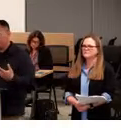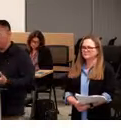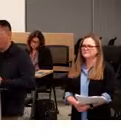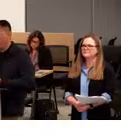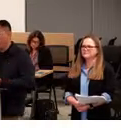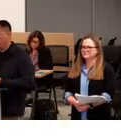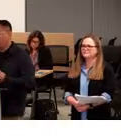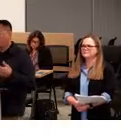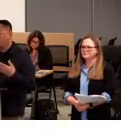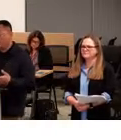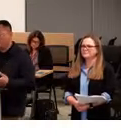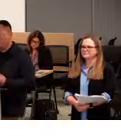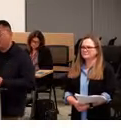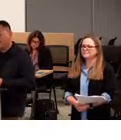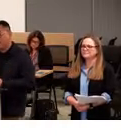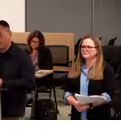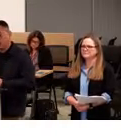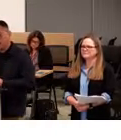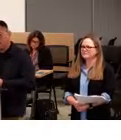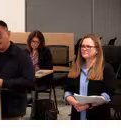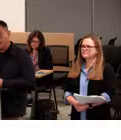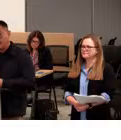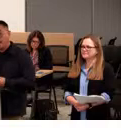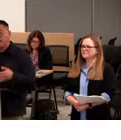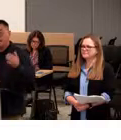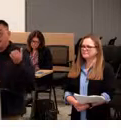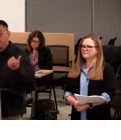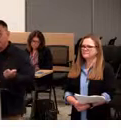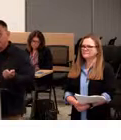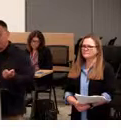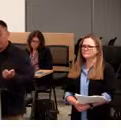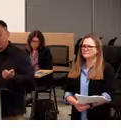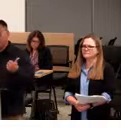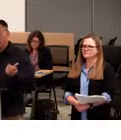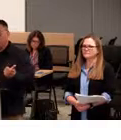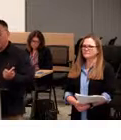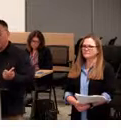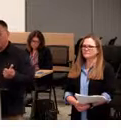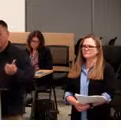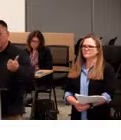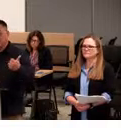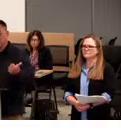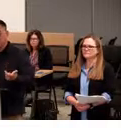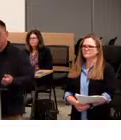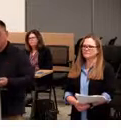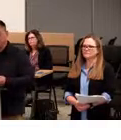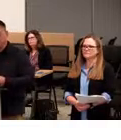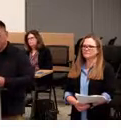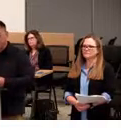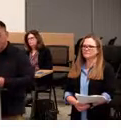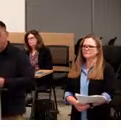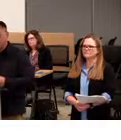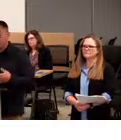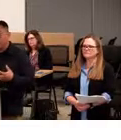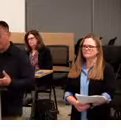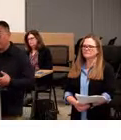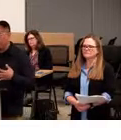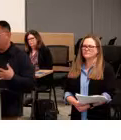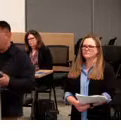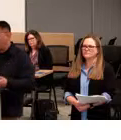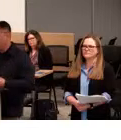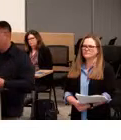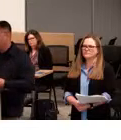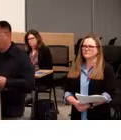and their humanity to help drive these professional learning days? So that looks like student panels, student narratives, student feedback